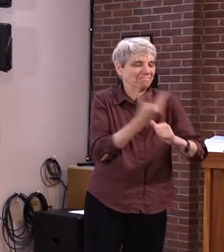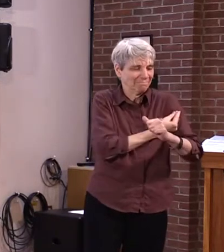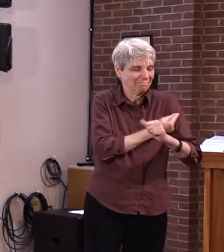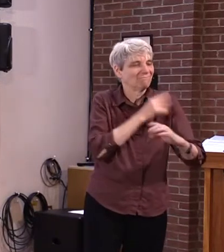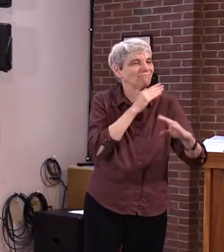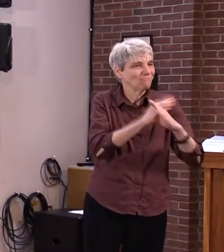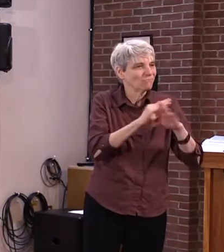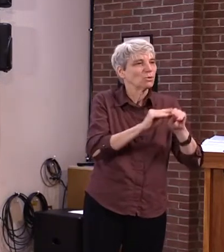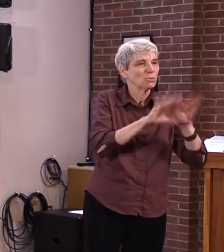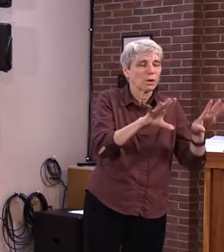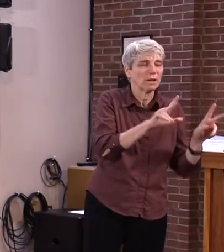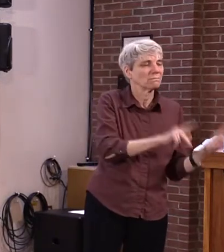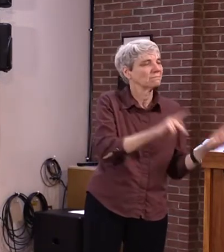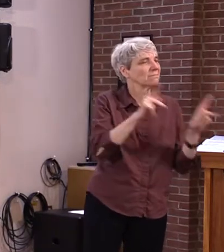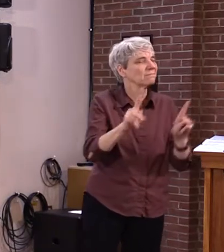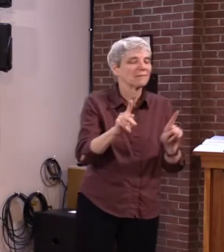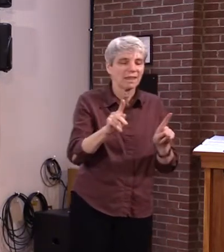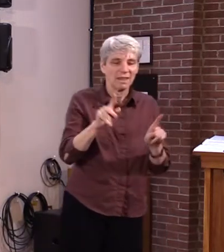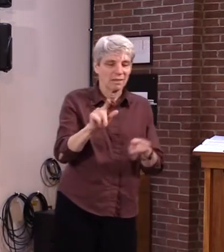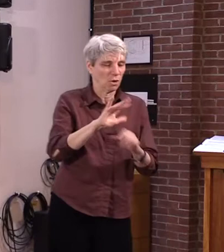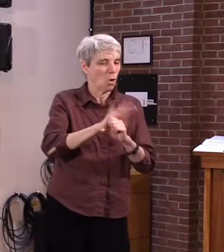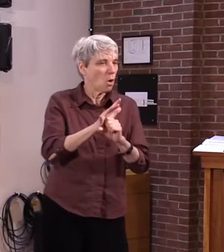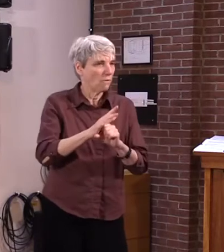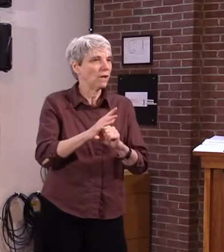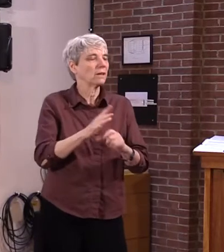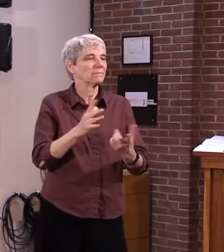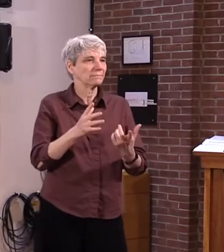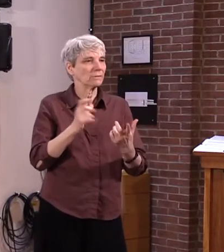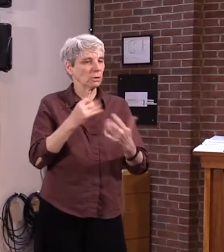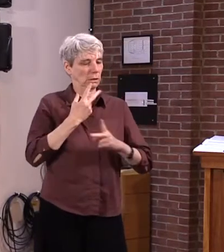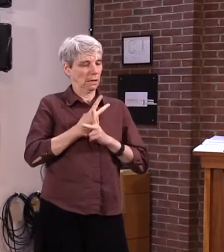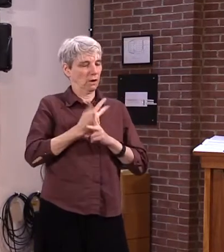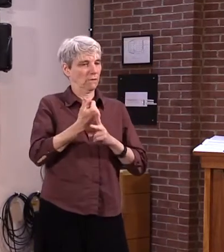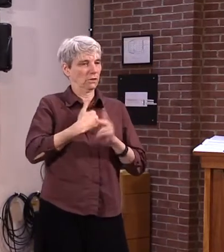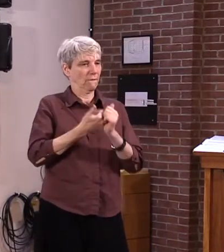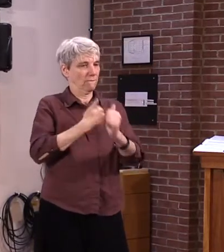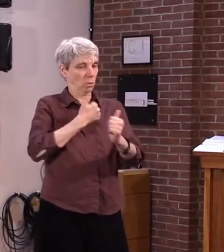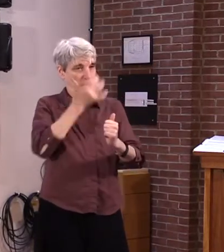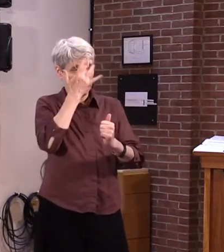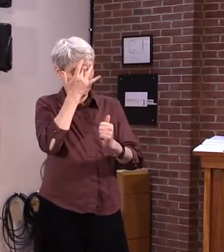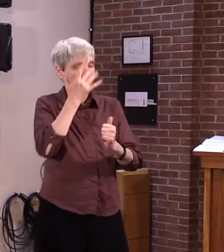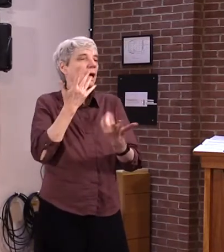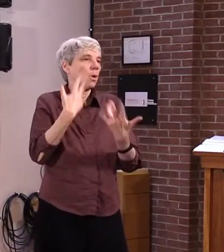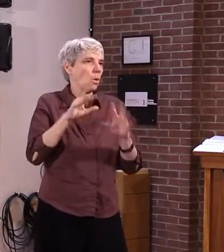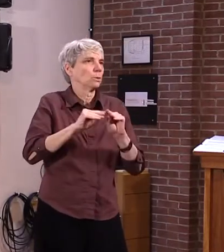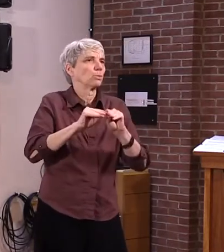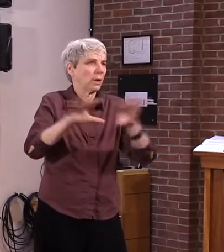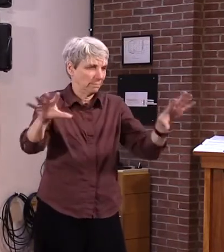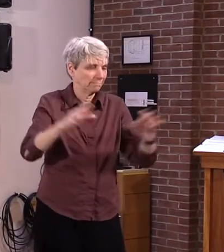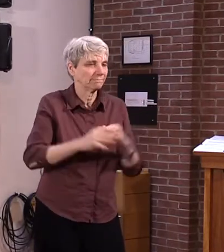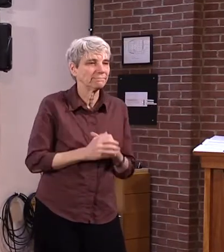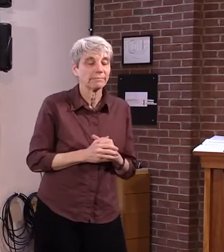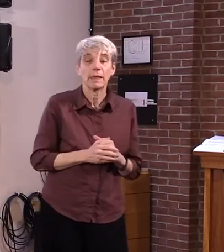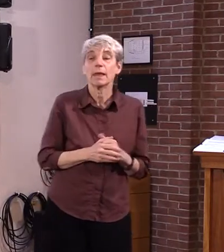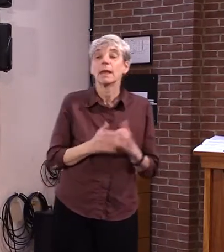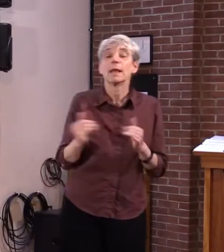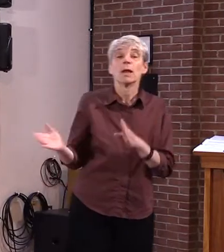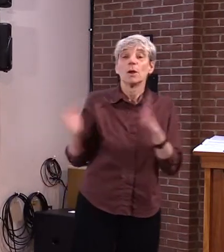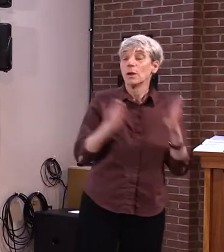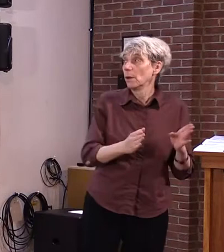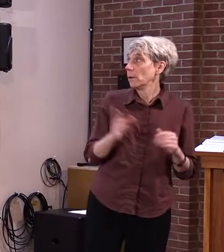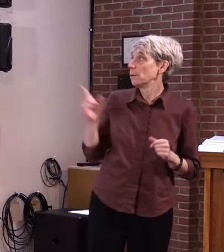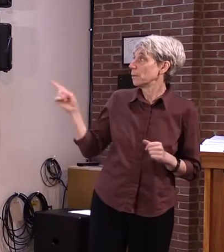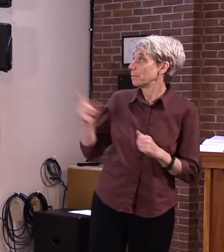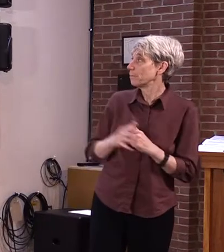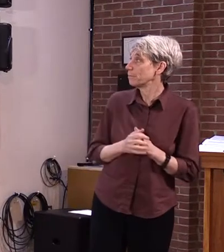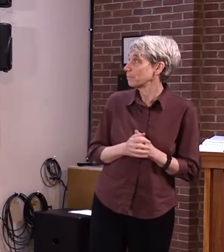with COVID-19. So skipping ahead to the higher education and K-12 data, you'll see Vermont stays